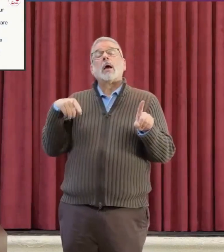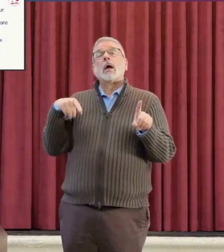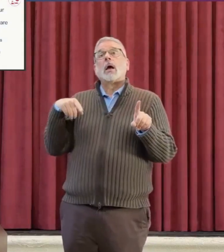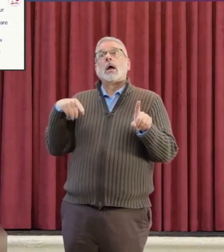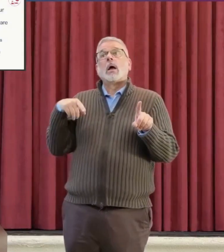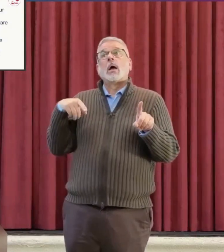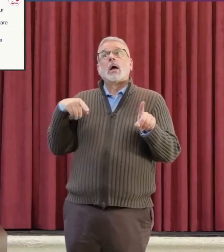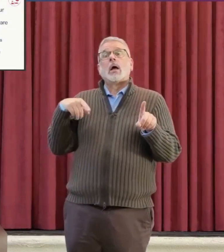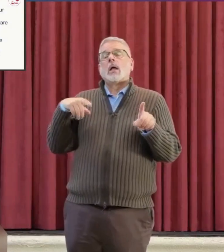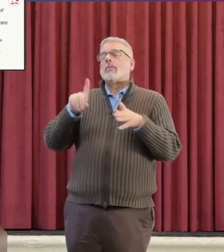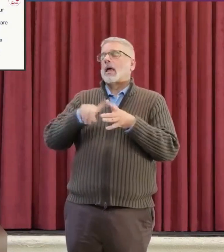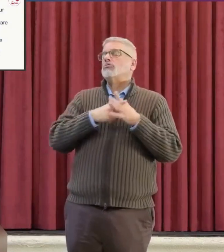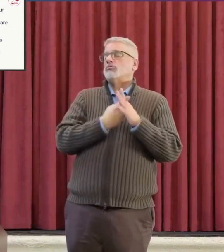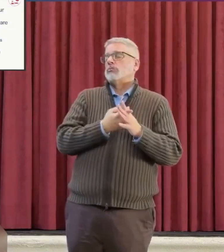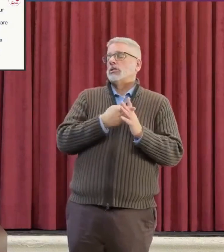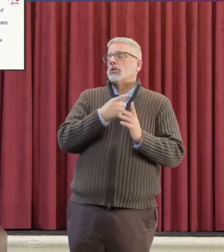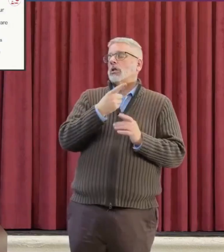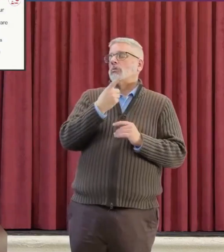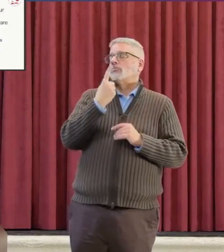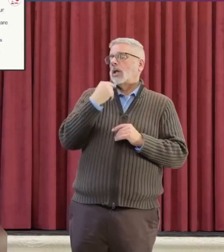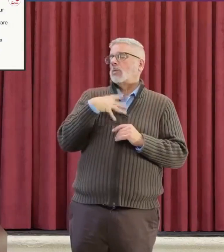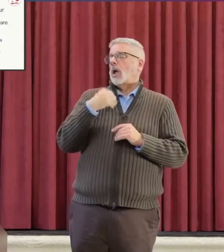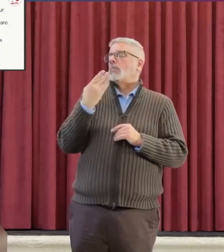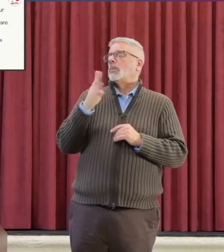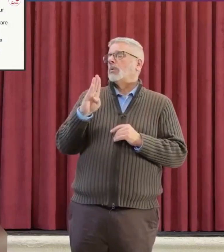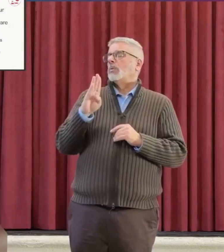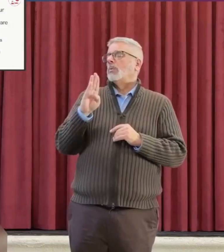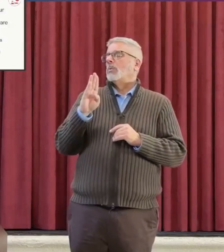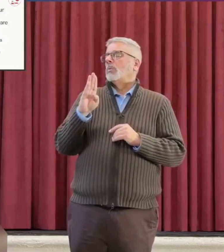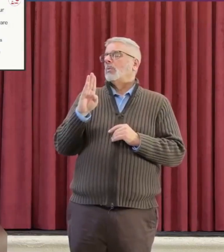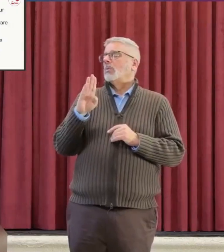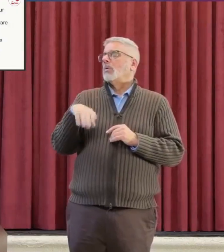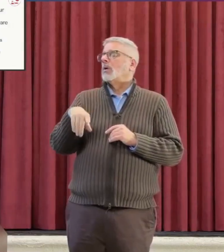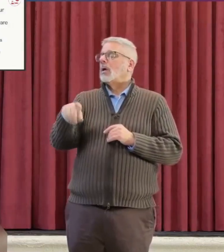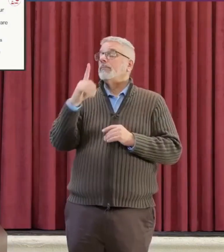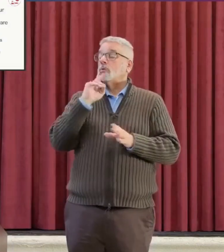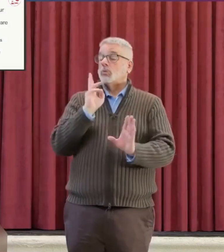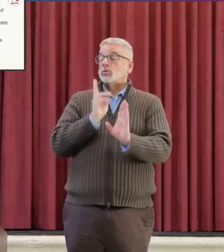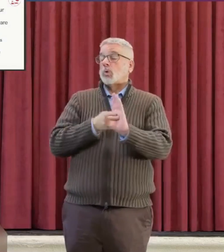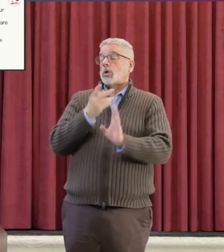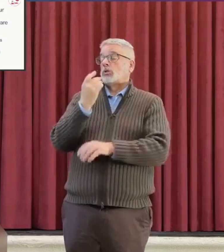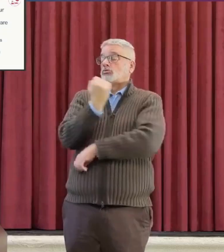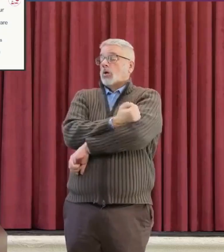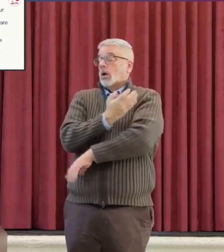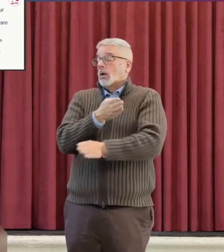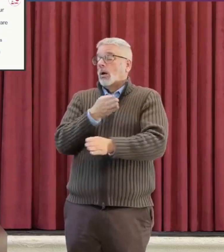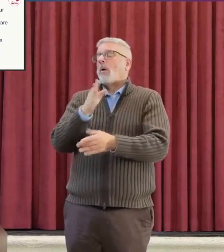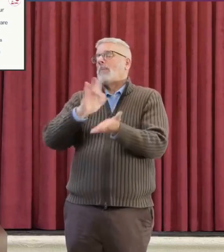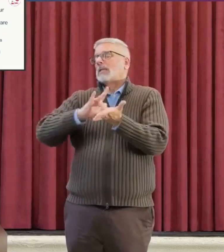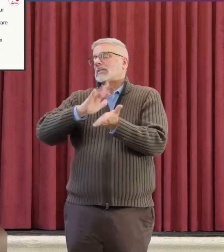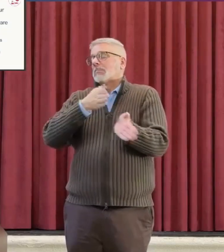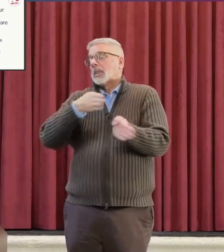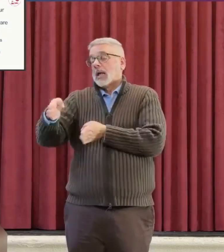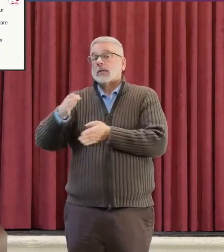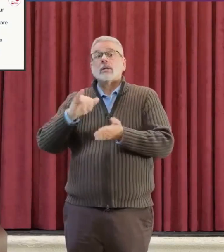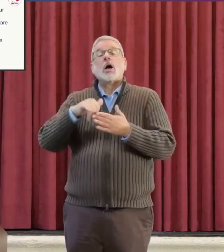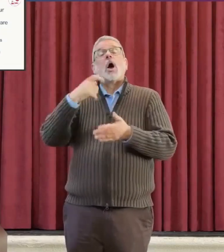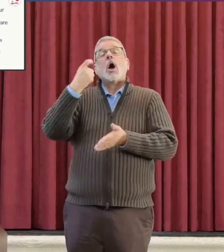that's what the original Medicare is. And if you join a drug plan, the cost can